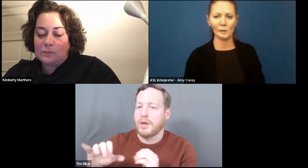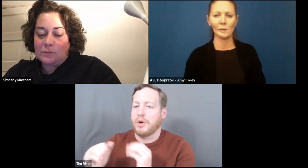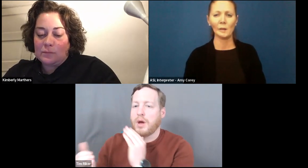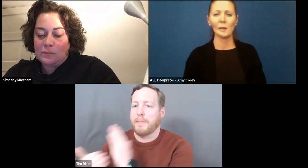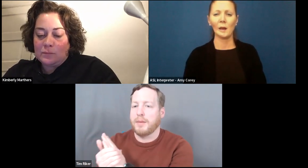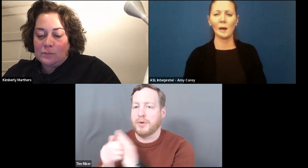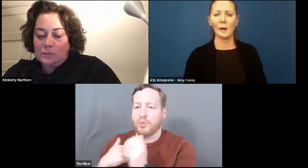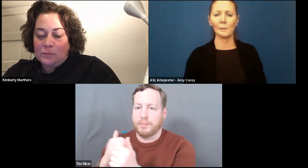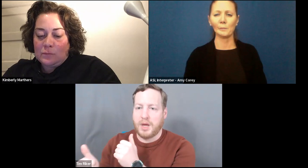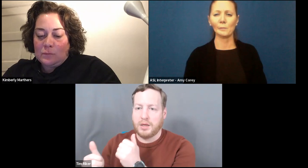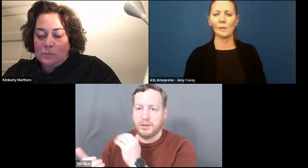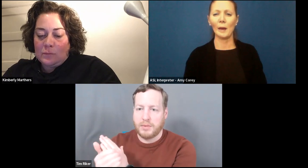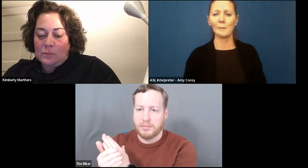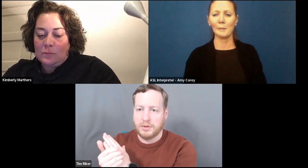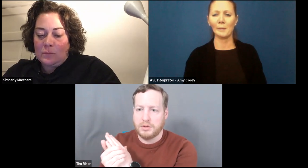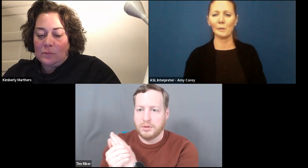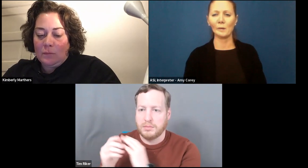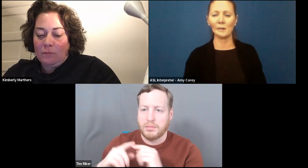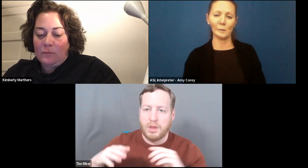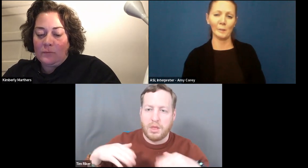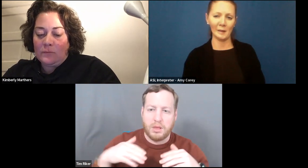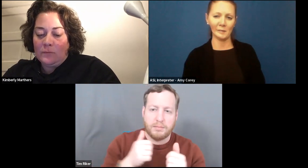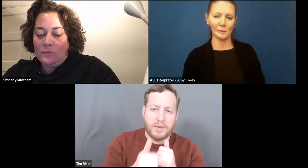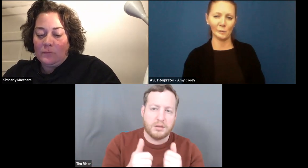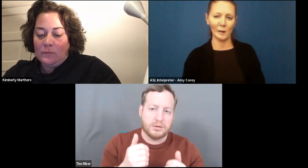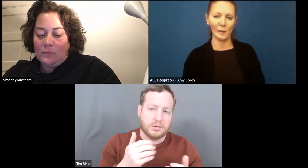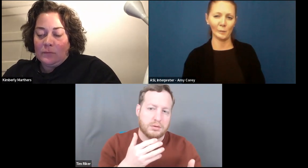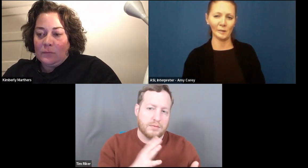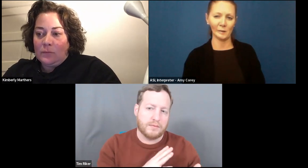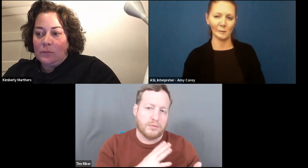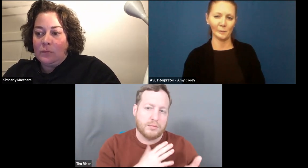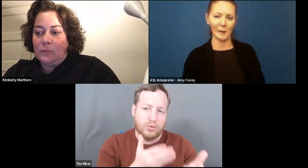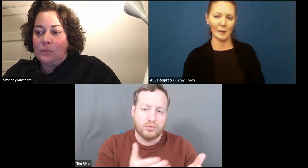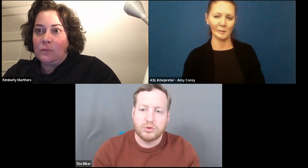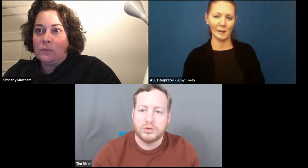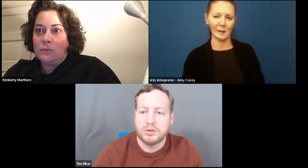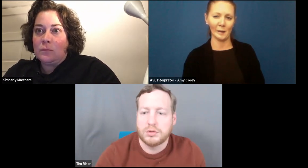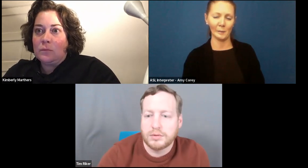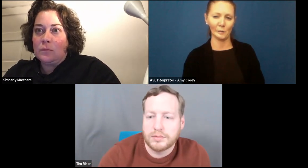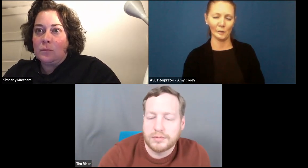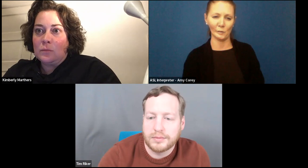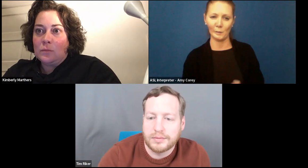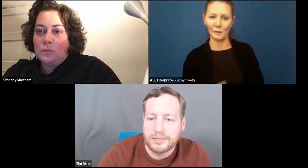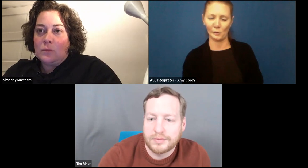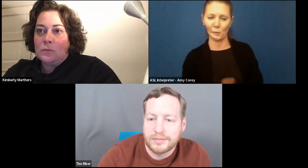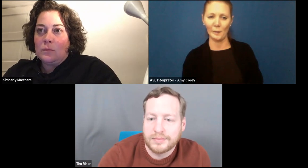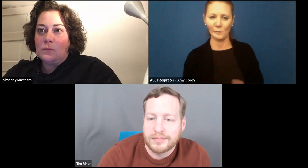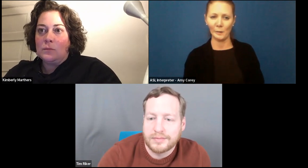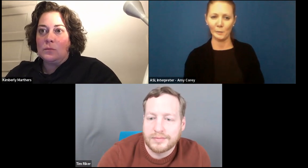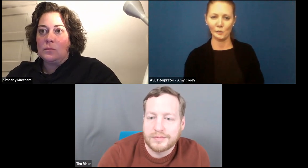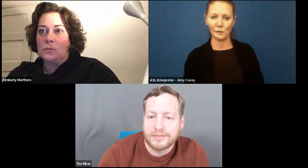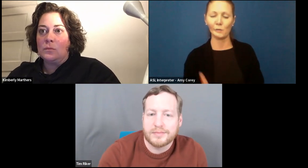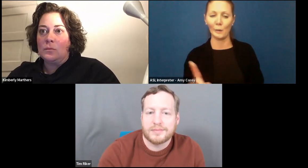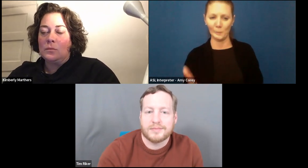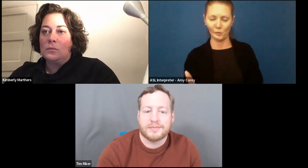motion? The amendment would need to be passed as well, and we didn't pass that. So I just want to make sure that we pass